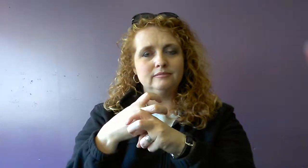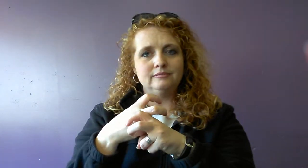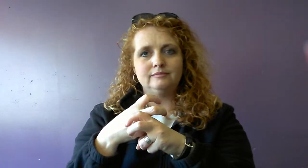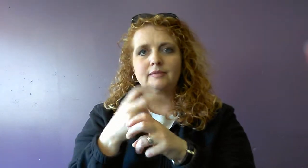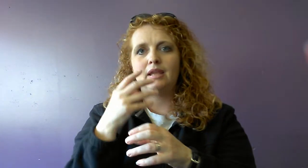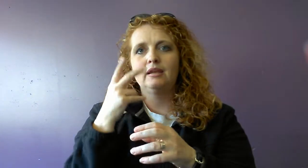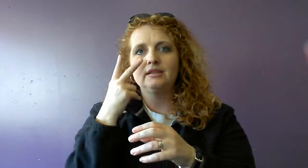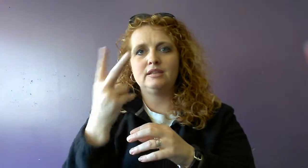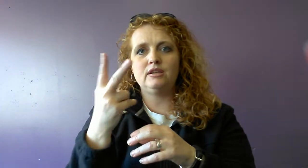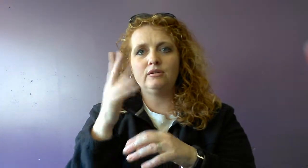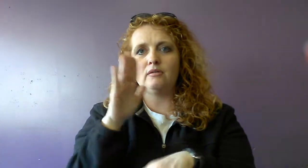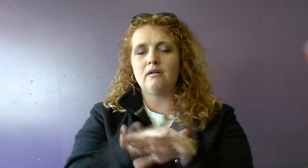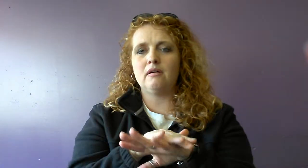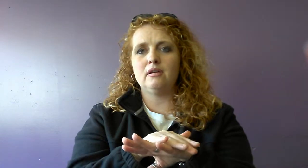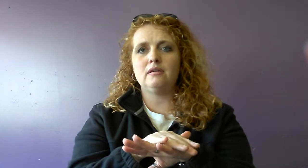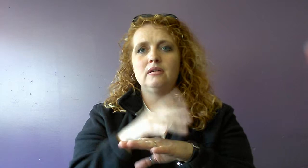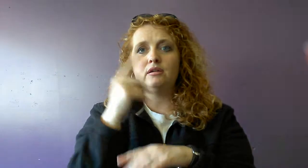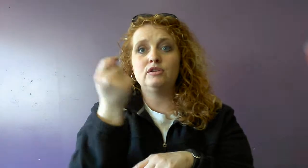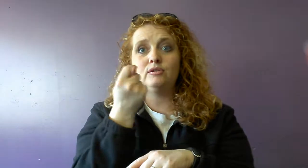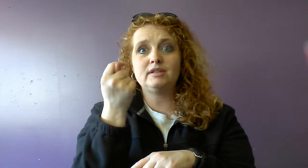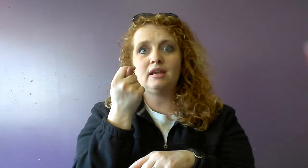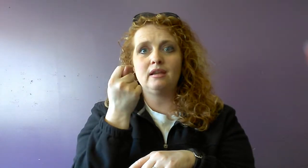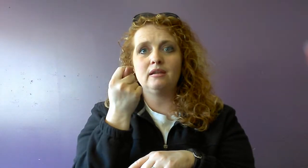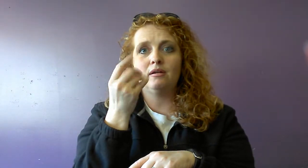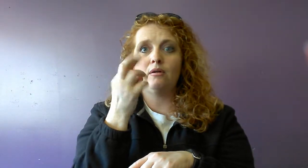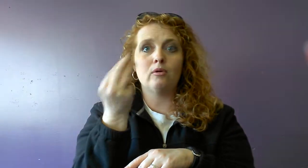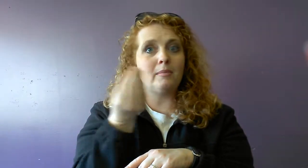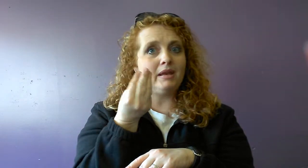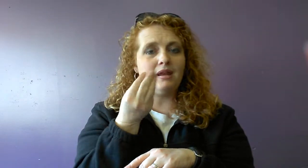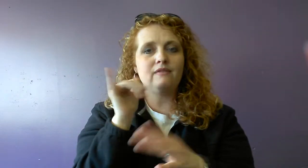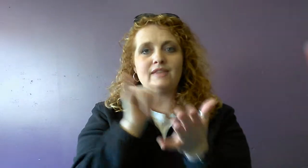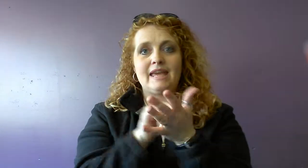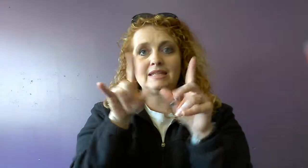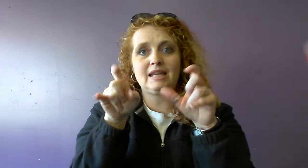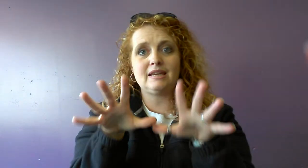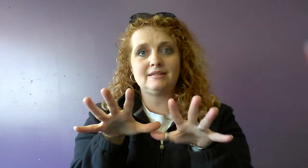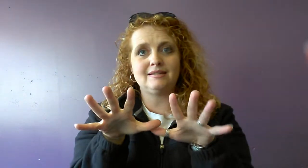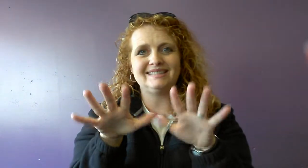See you on Tuesday or Monday for that test.